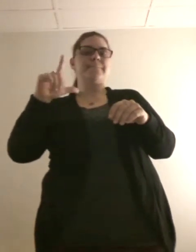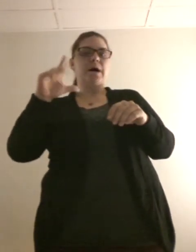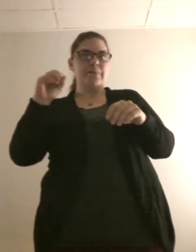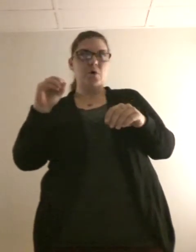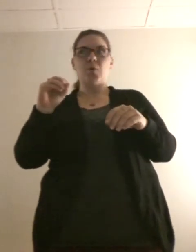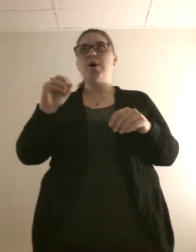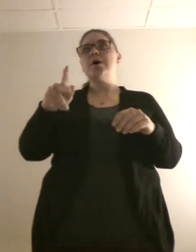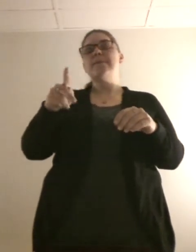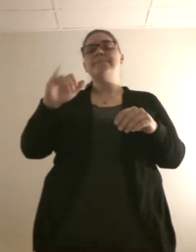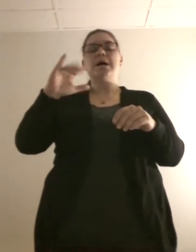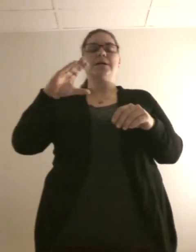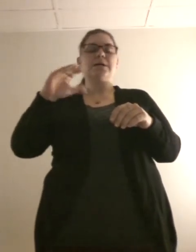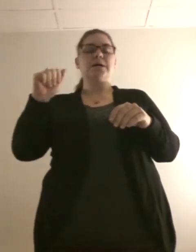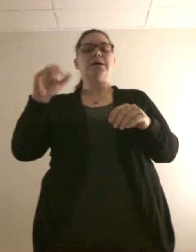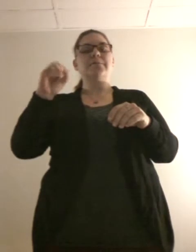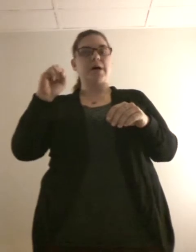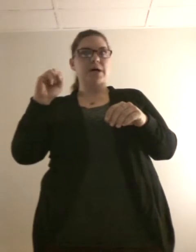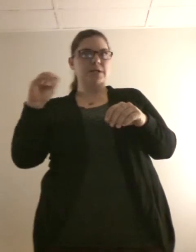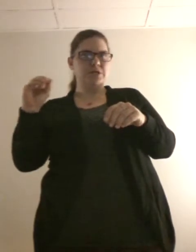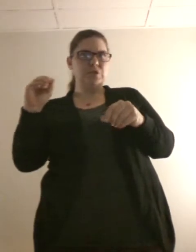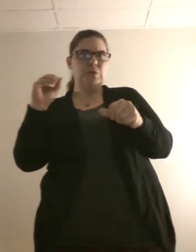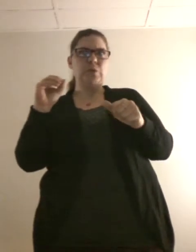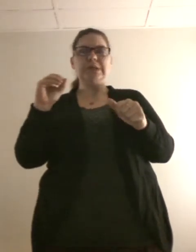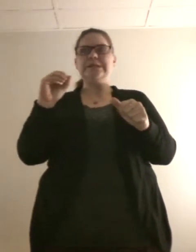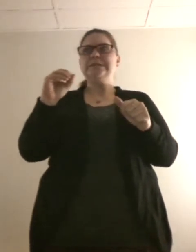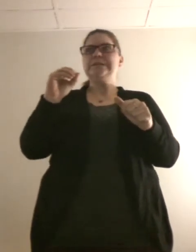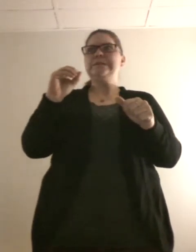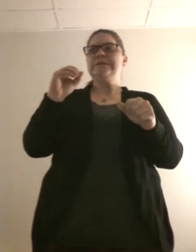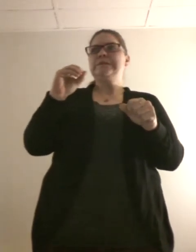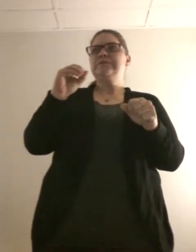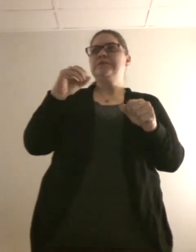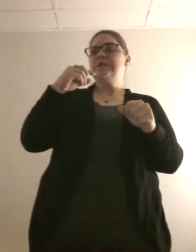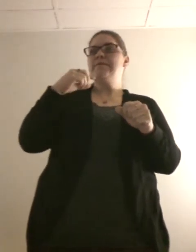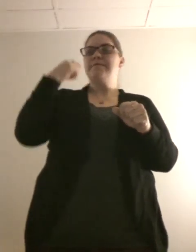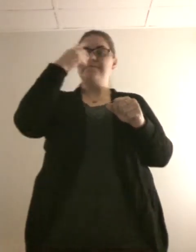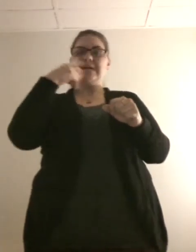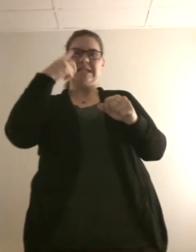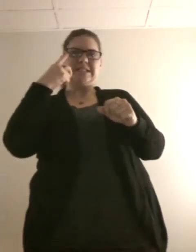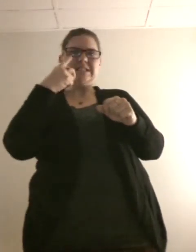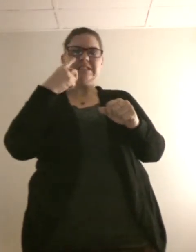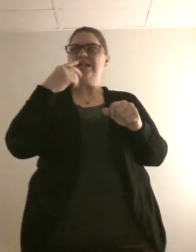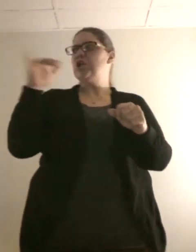from all different viewpoints at the same time. What do we call that? Abstract, right. And Georgia